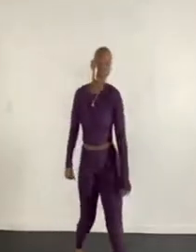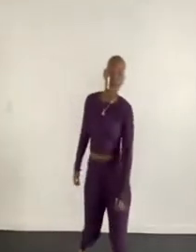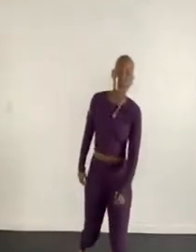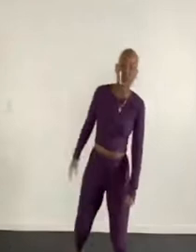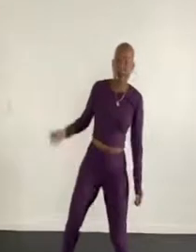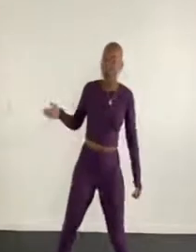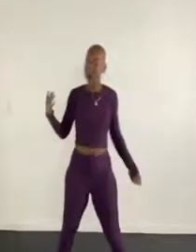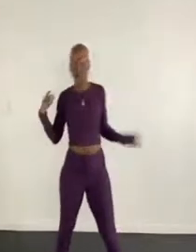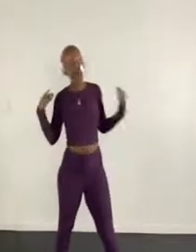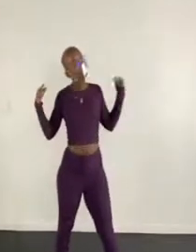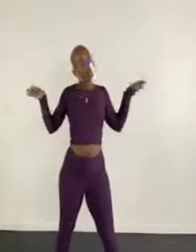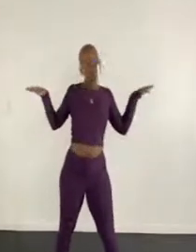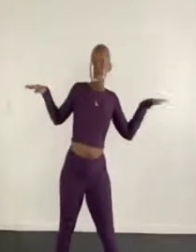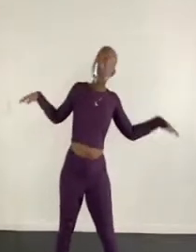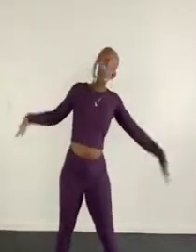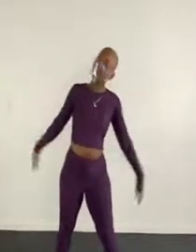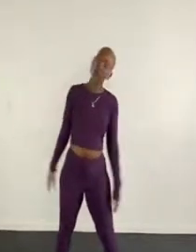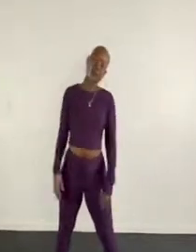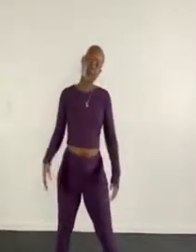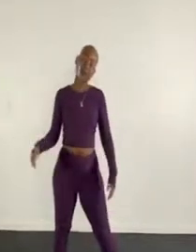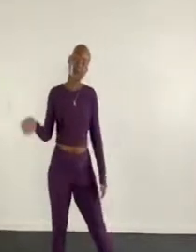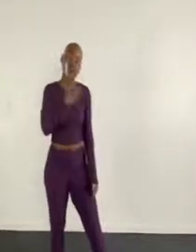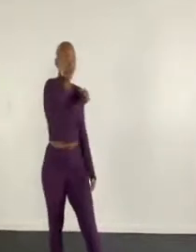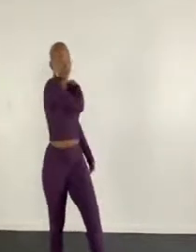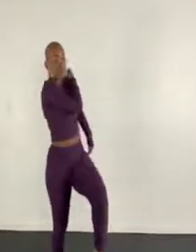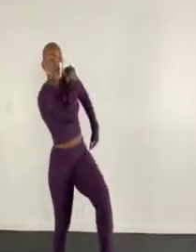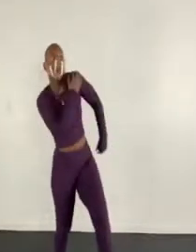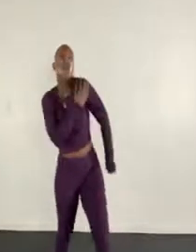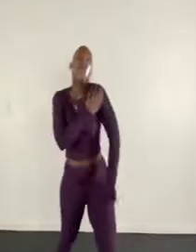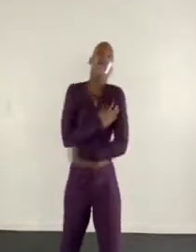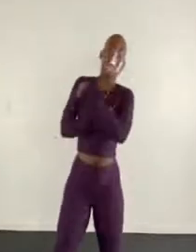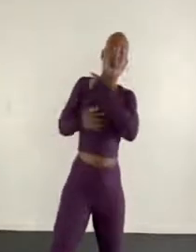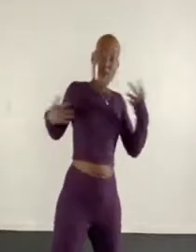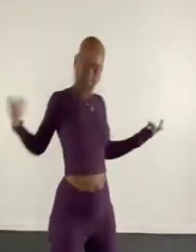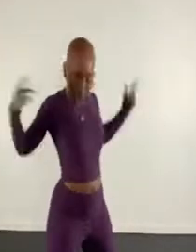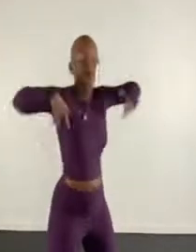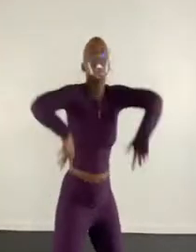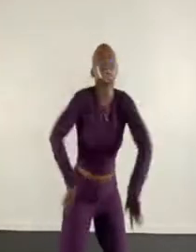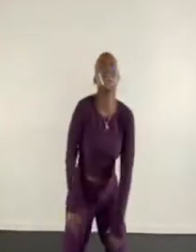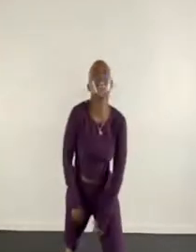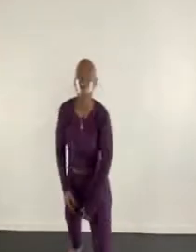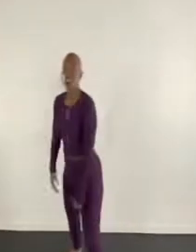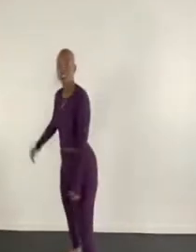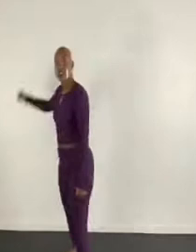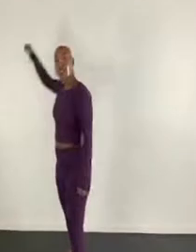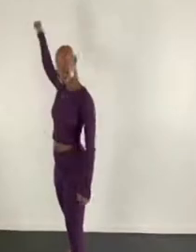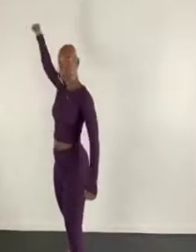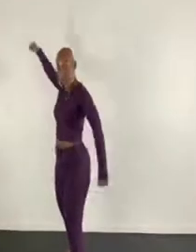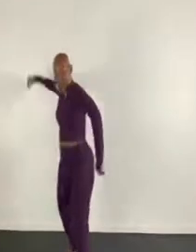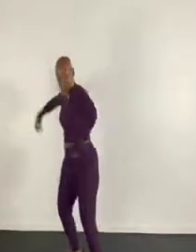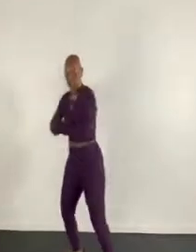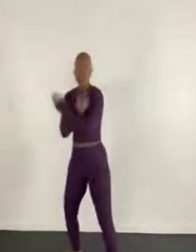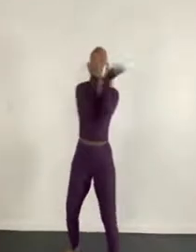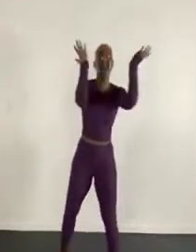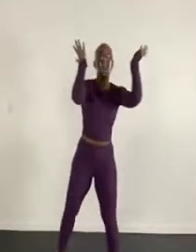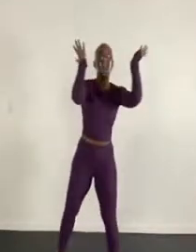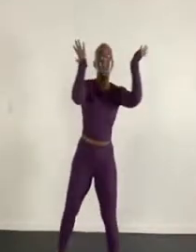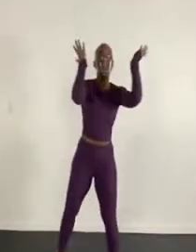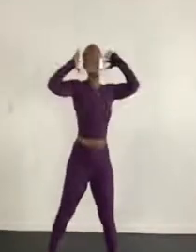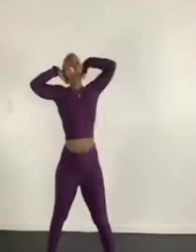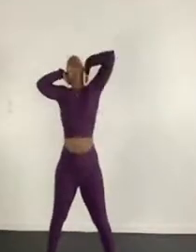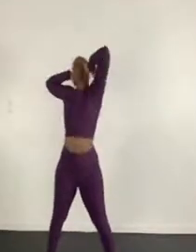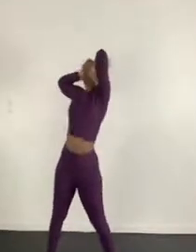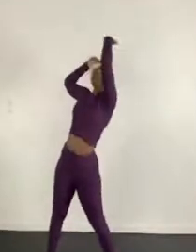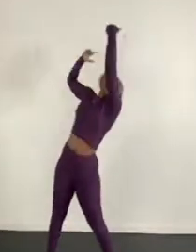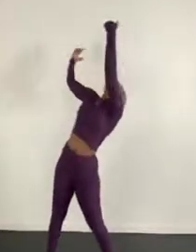Besides, nice girls never make history. But you and me, we wrote the book on victory. Laughter for hours on the phone is